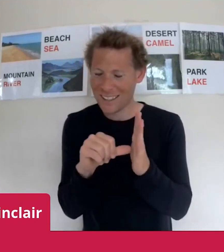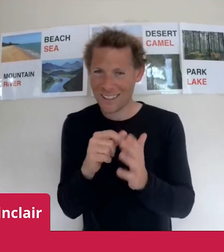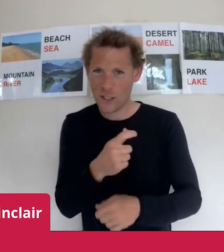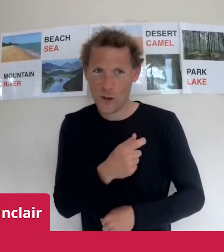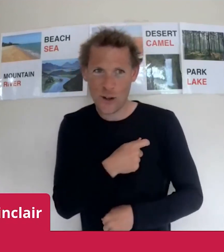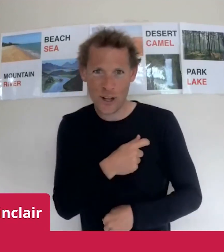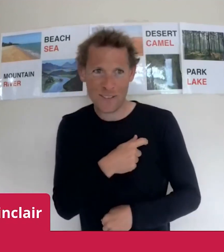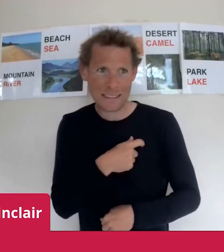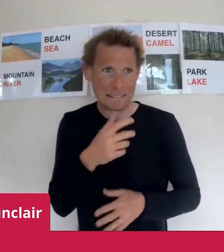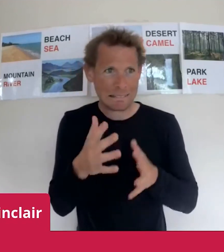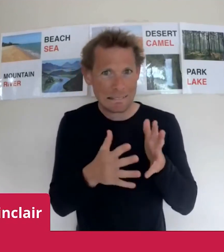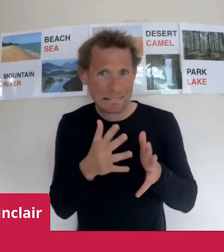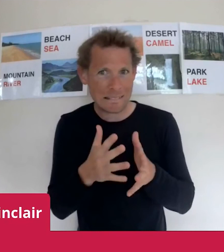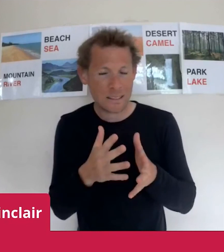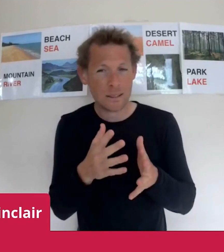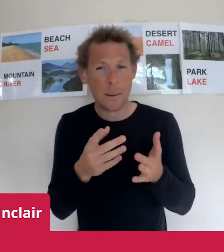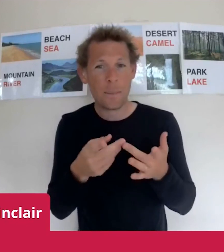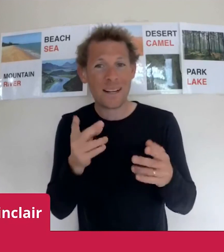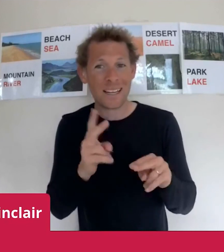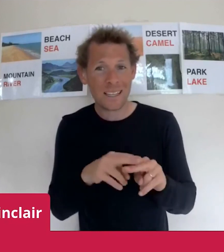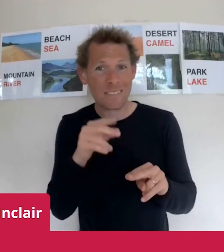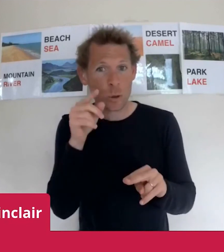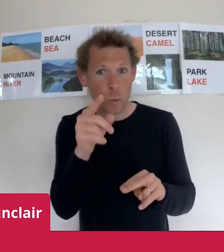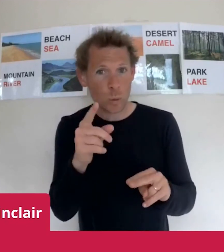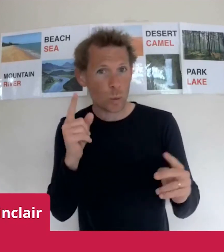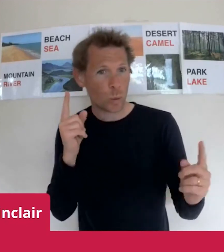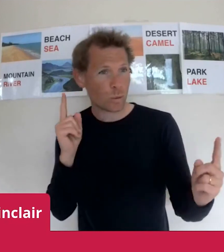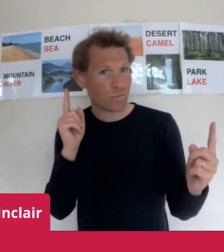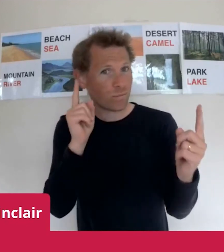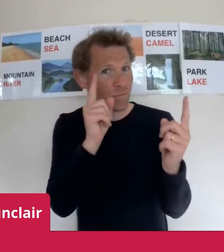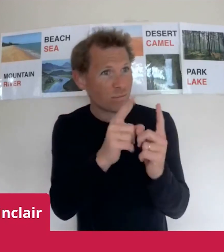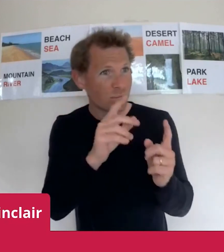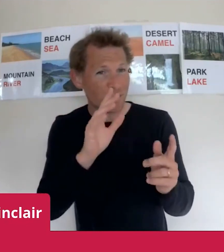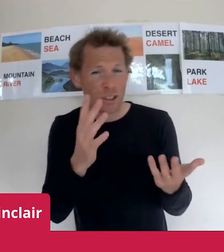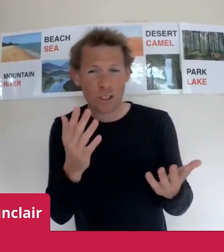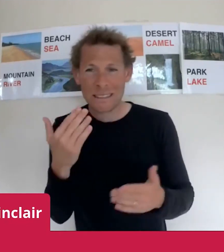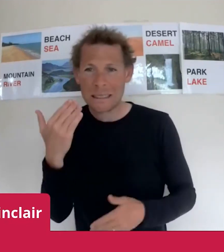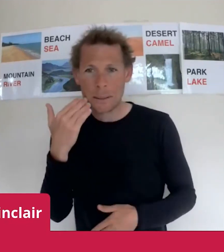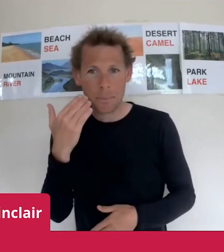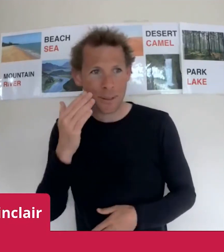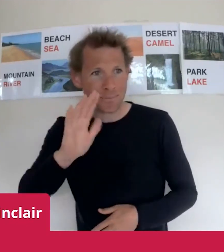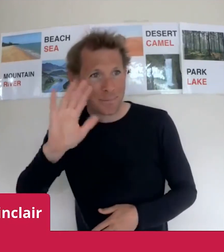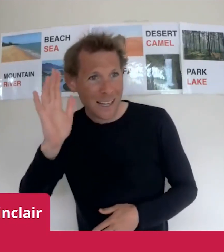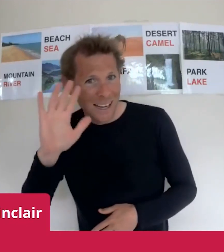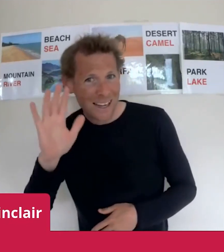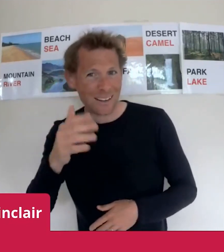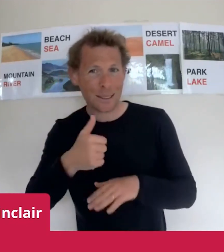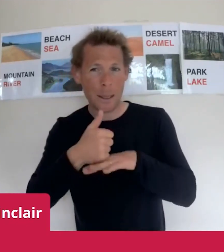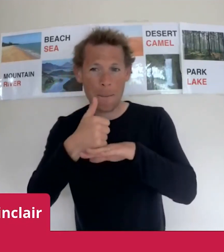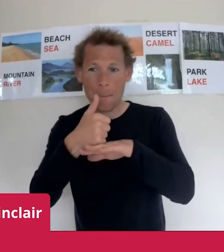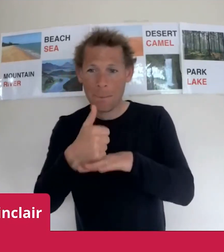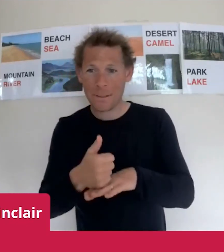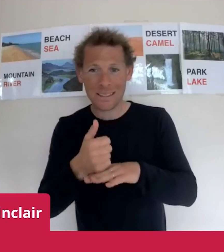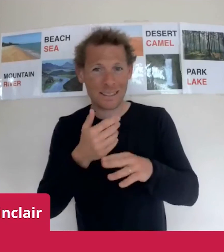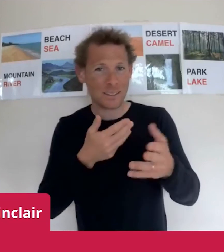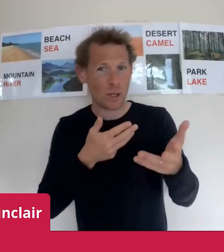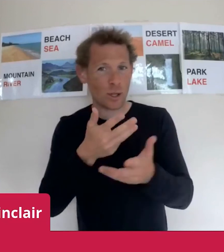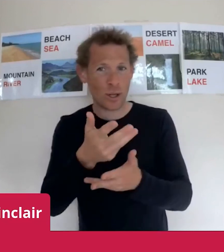them? I know it can be hard and I know it can make you nervous. But if you do approach someone, just give a simple